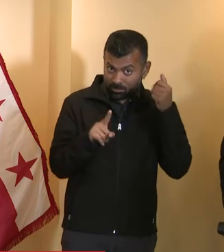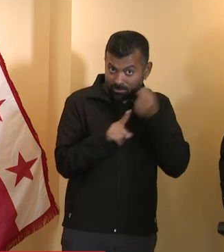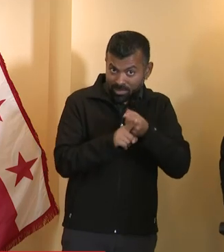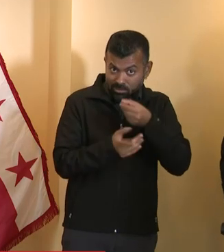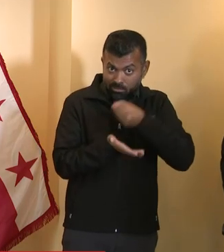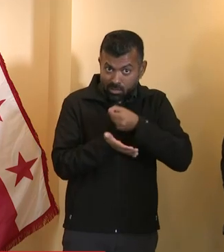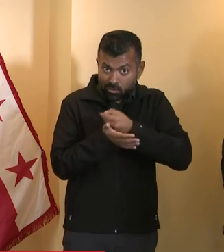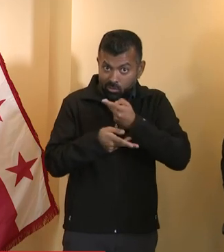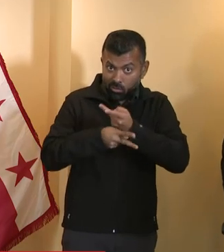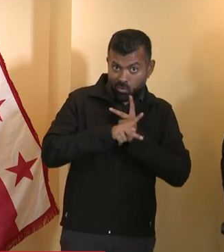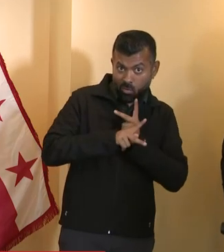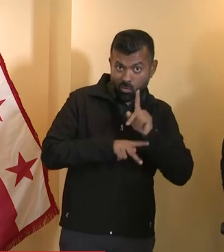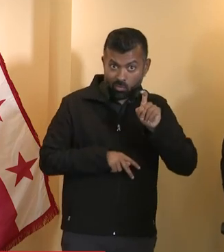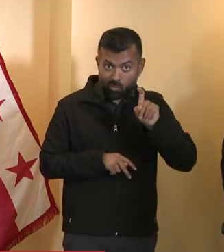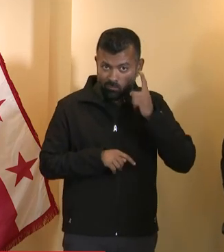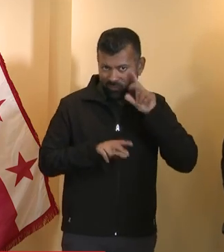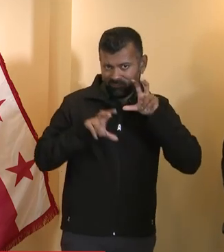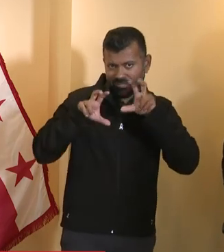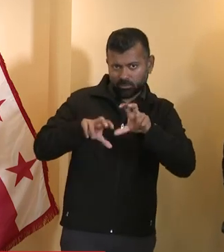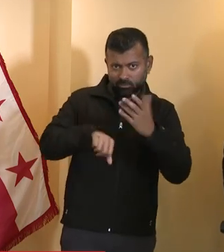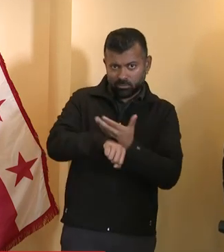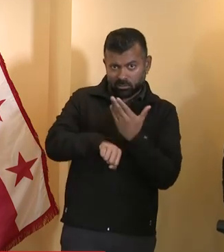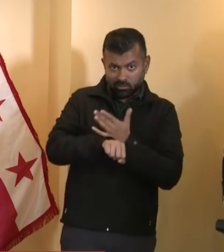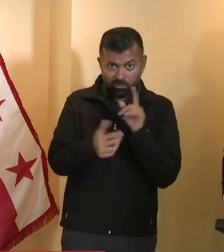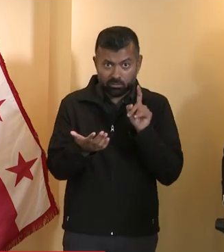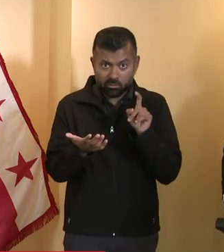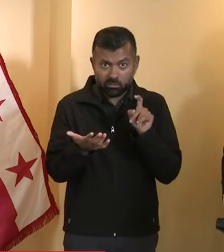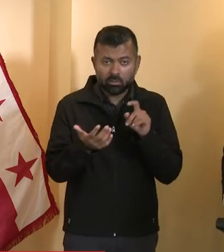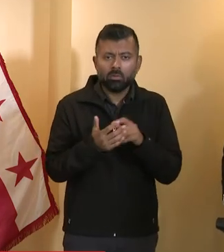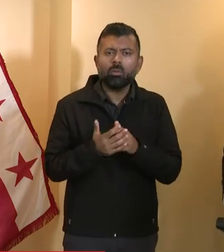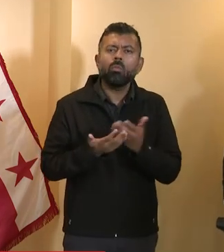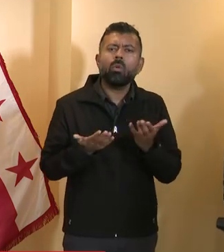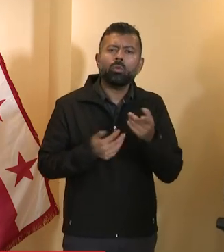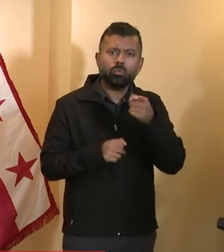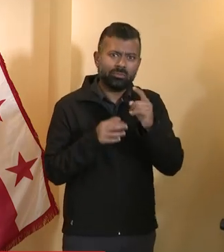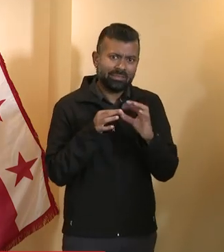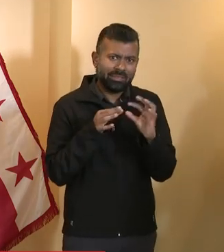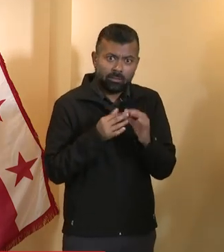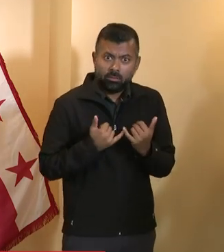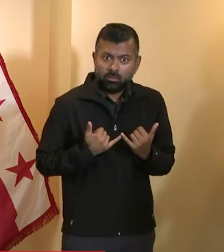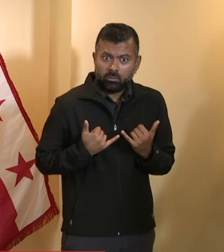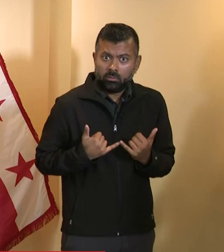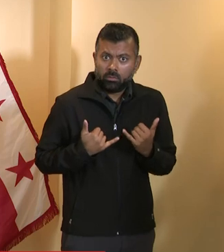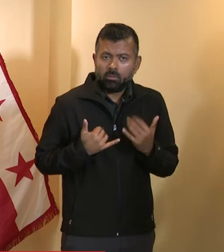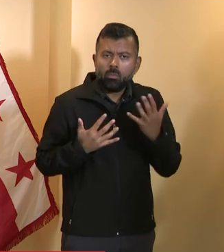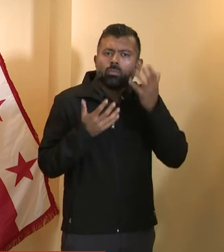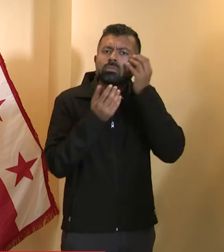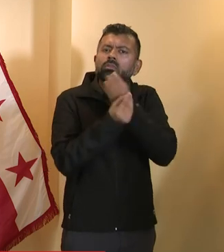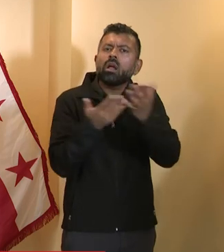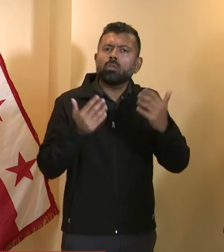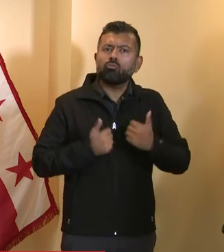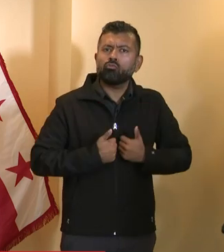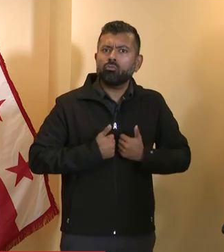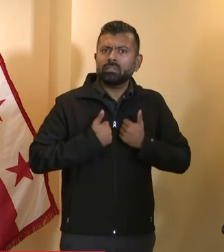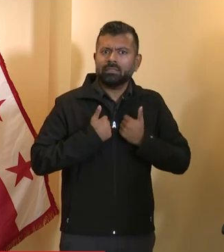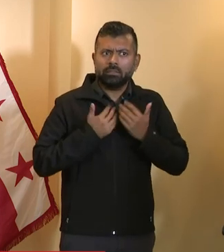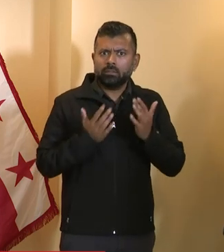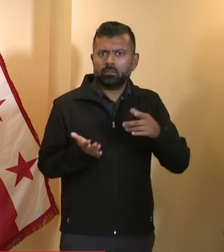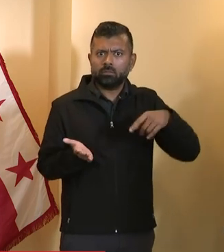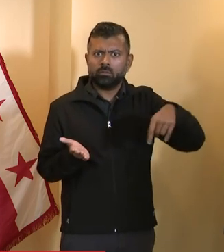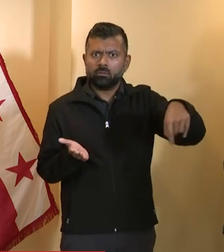protests at your engagements over the weekend. What do you say now to residents about RFK, given this